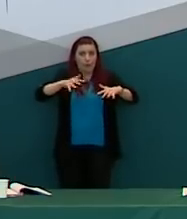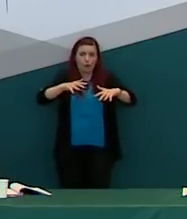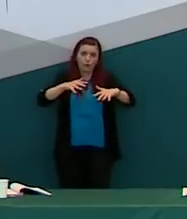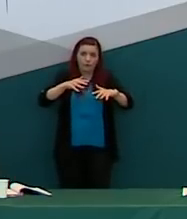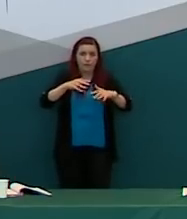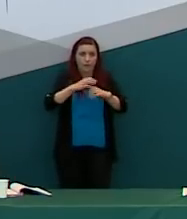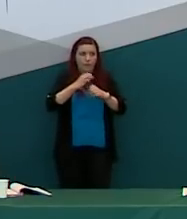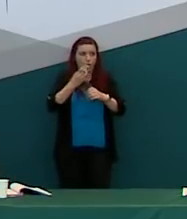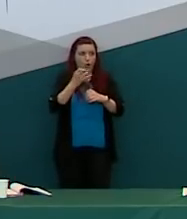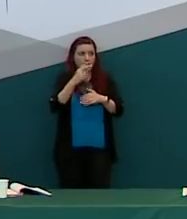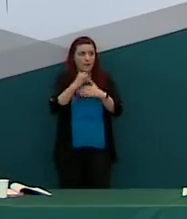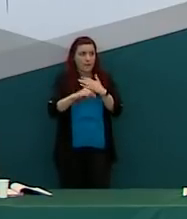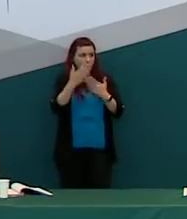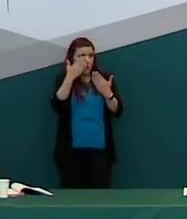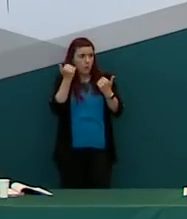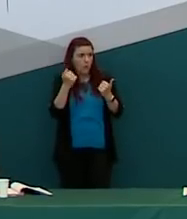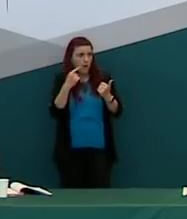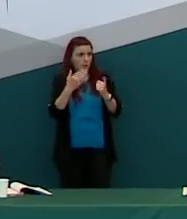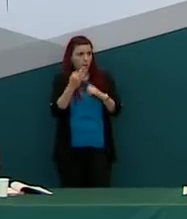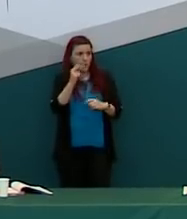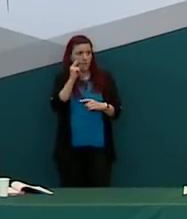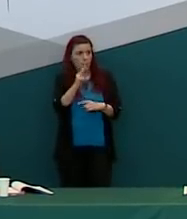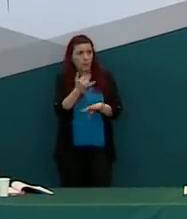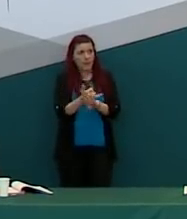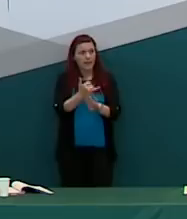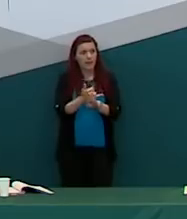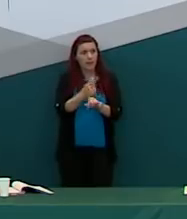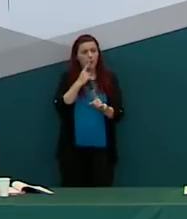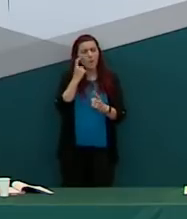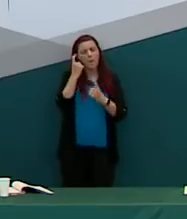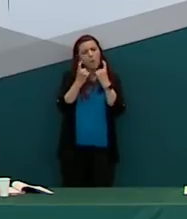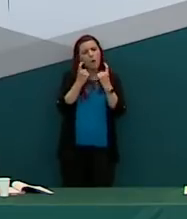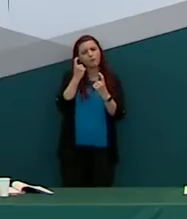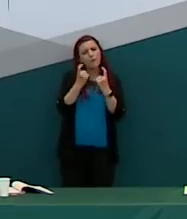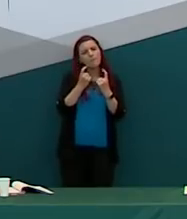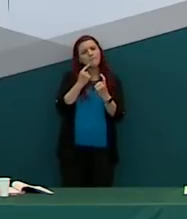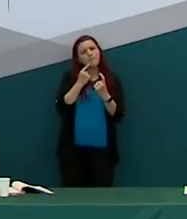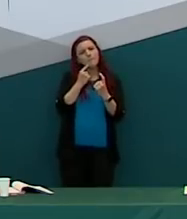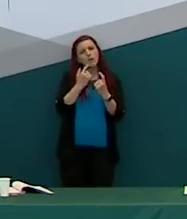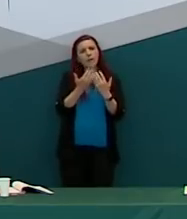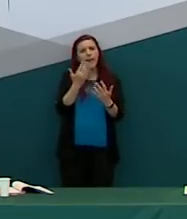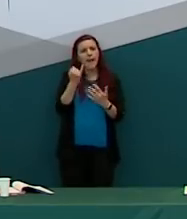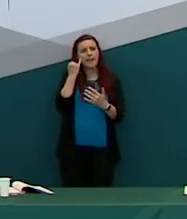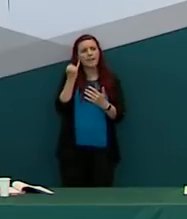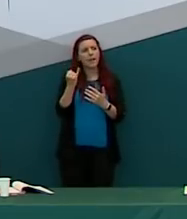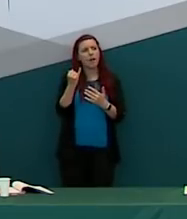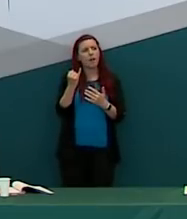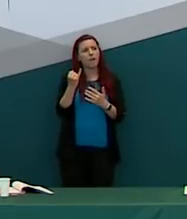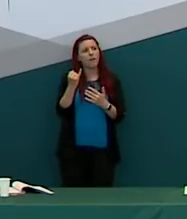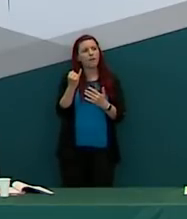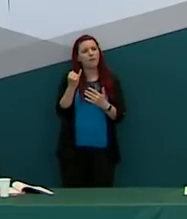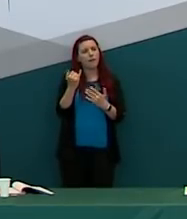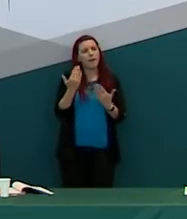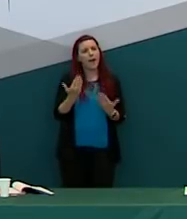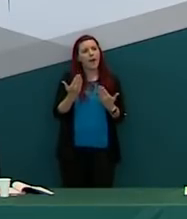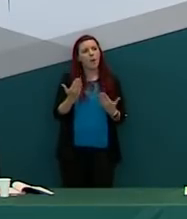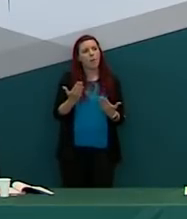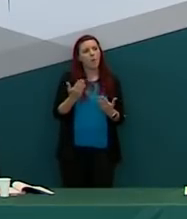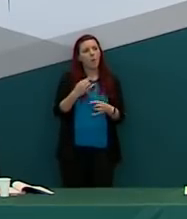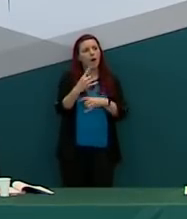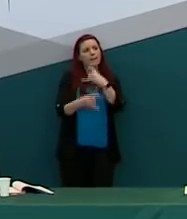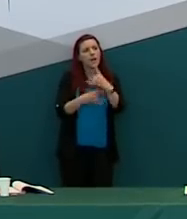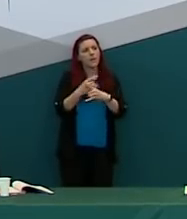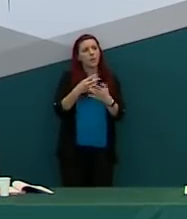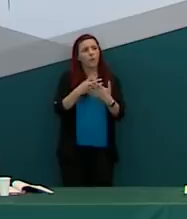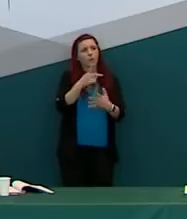whether it's possible to even give a view on that now. But what I'm wondering is, do you have any sense of, at this point, where we are in